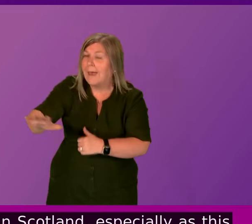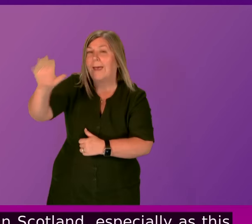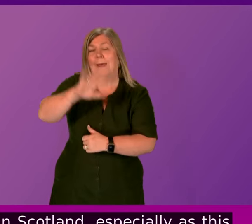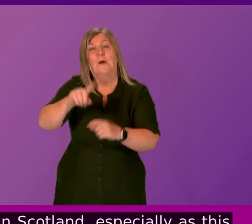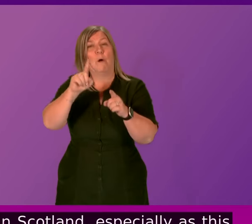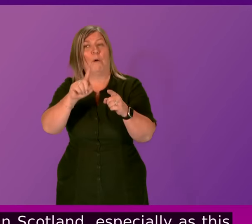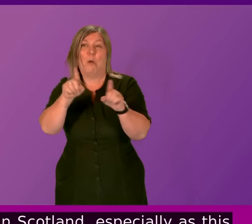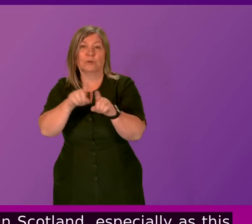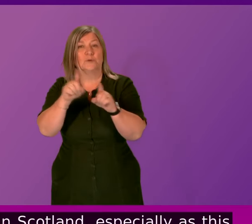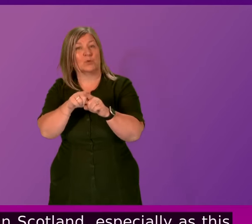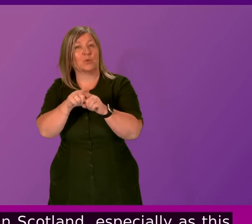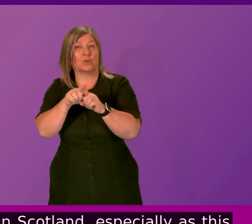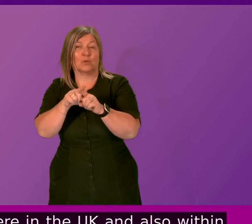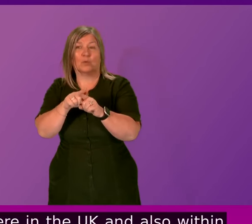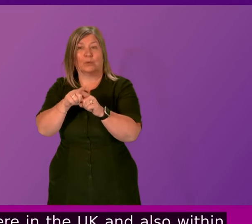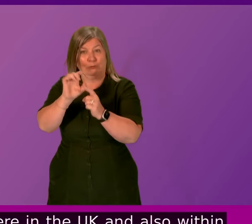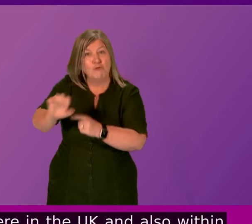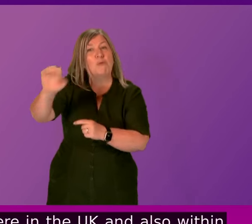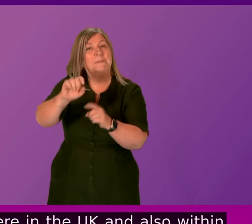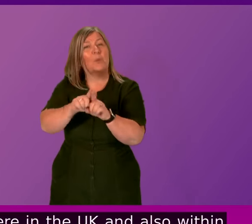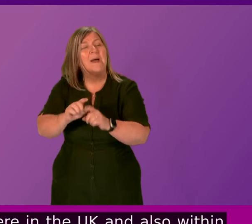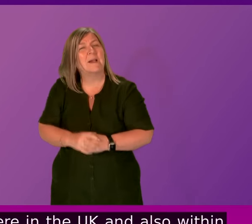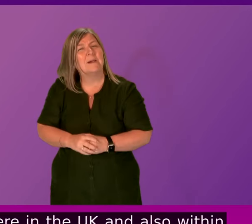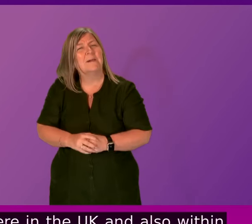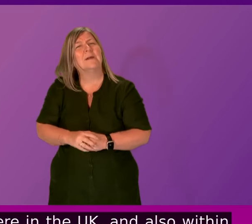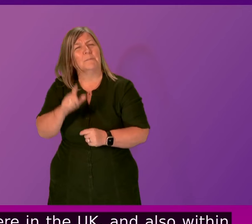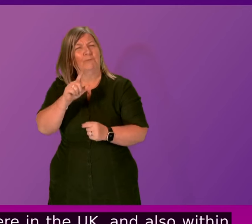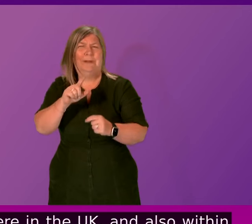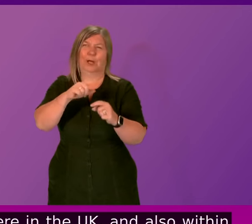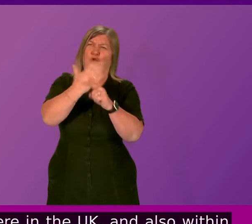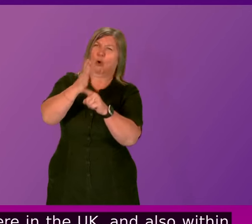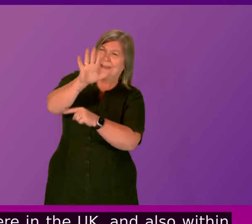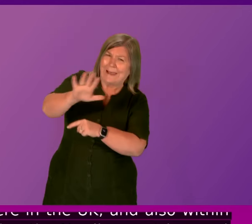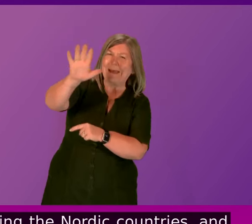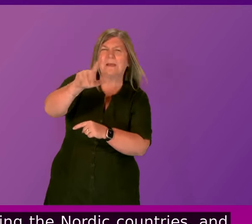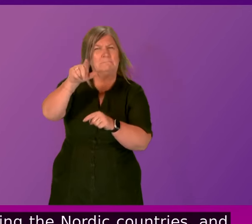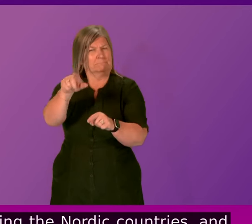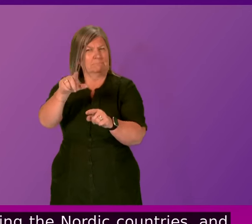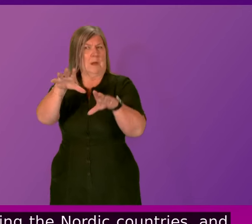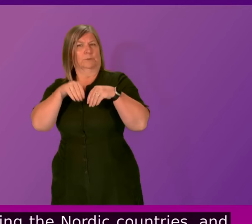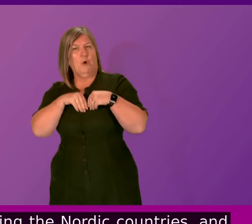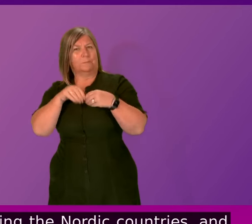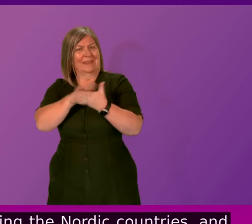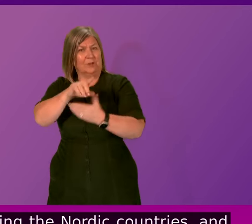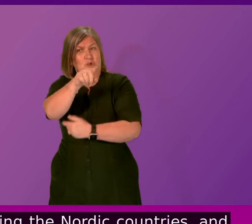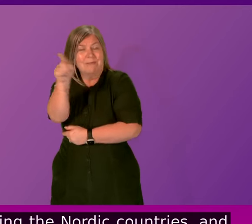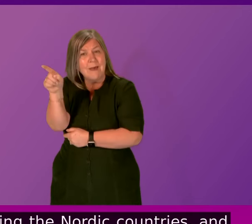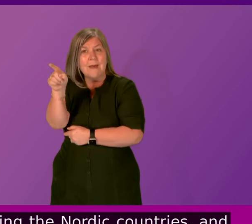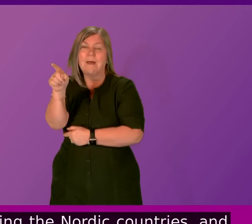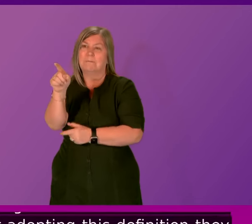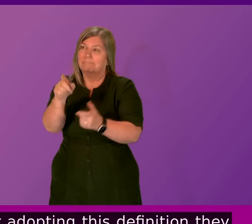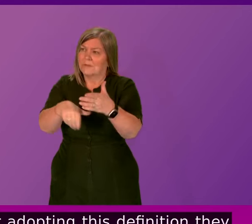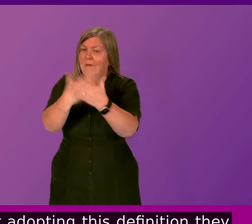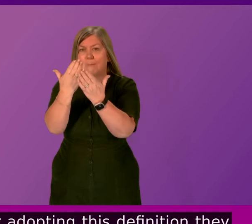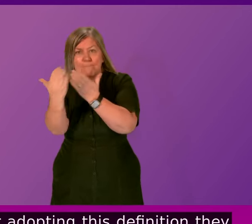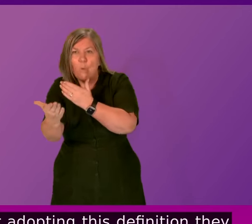Union. Regarding the Nordic countries, it's worth noting that after adopting this definition, they went on to deliver better services